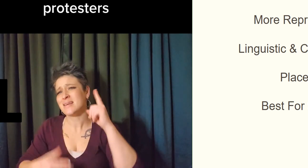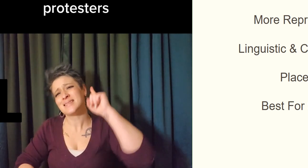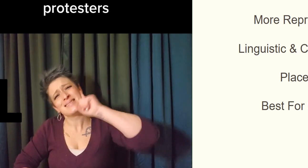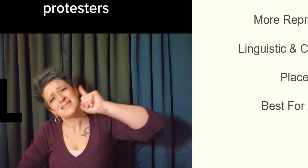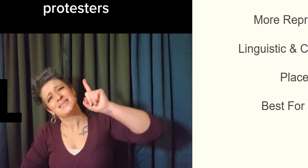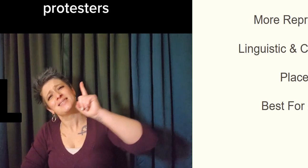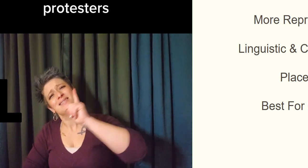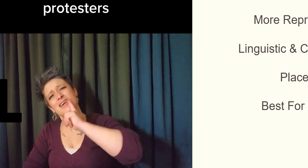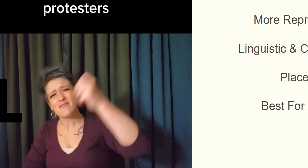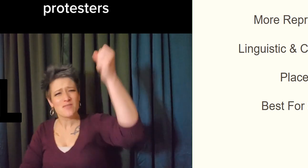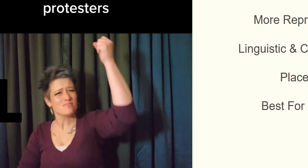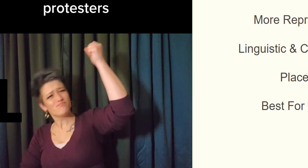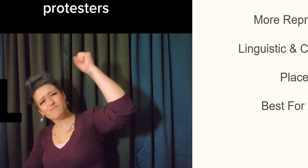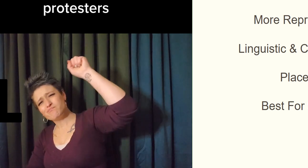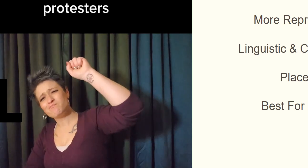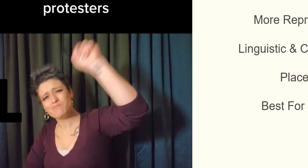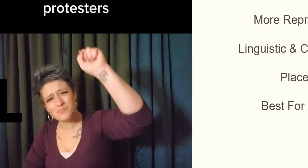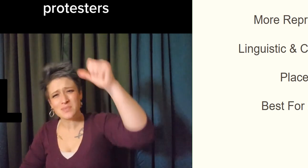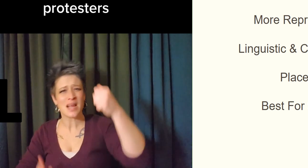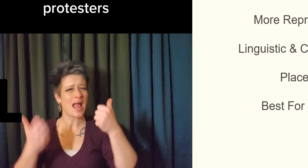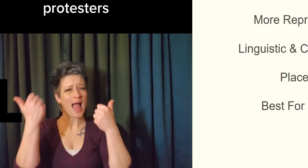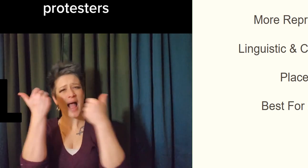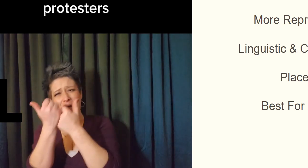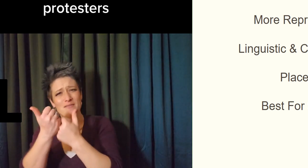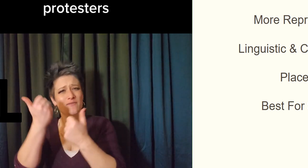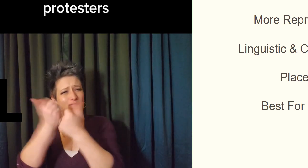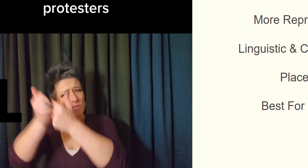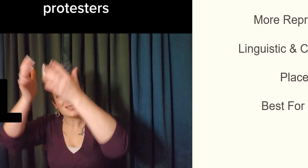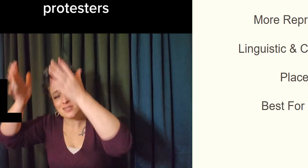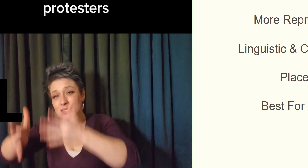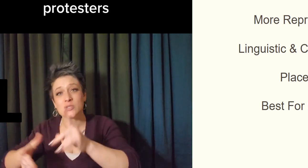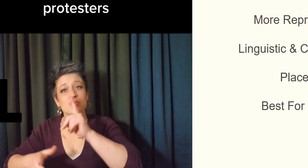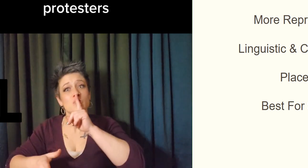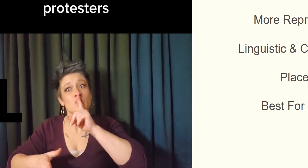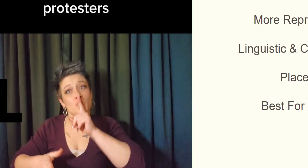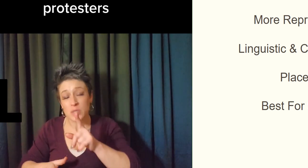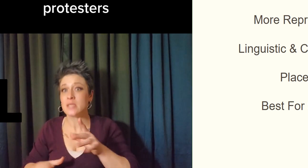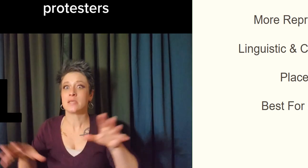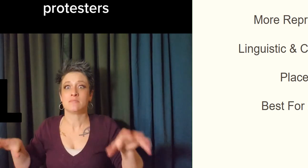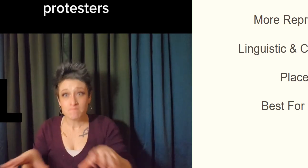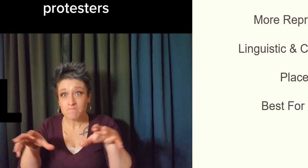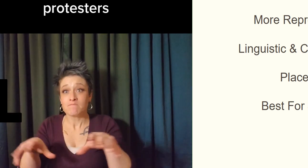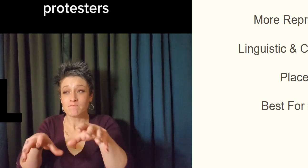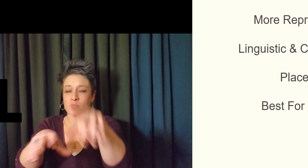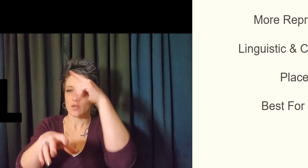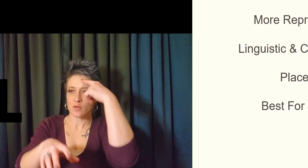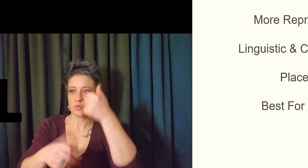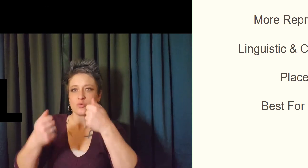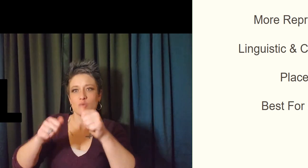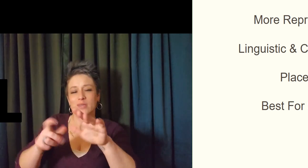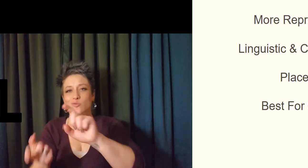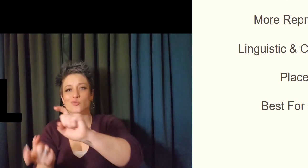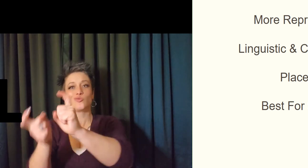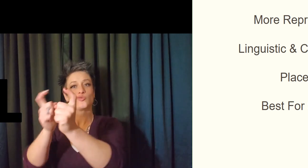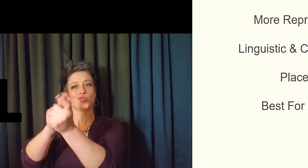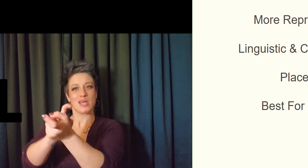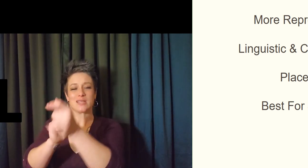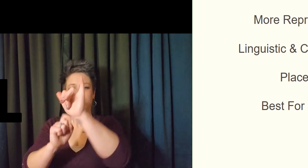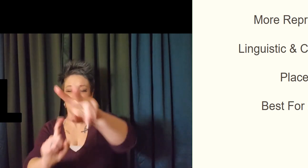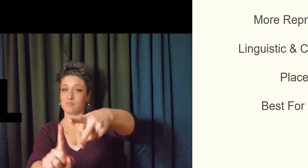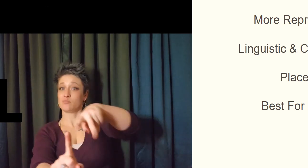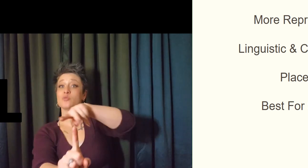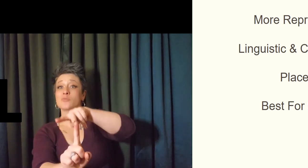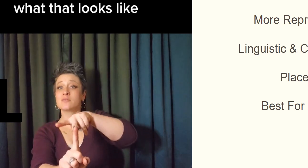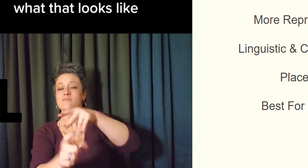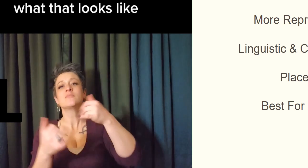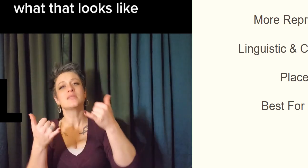That has been a really long effort by deaf advocates and protesters, and it's required a lot of